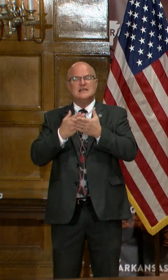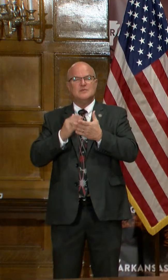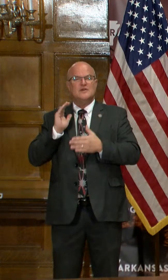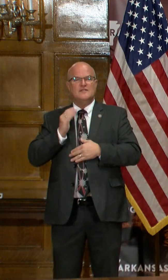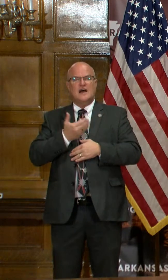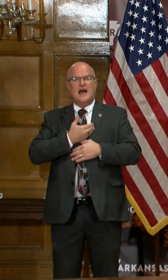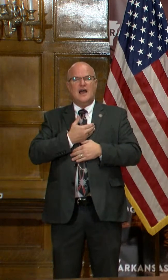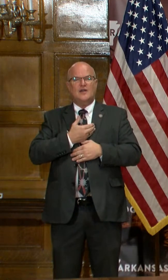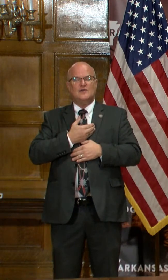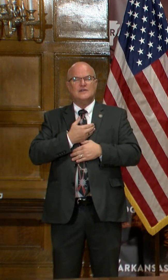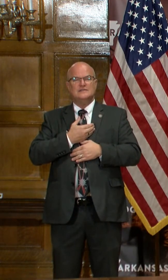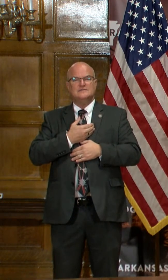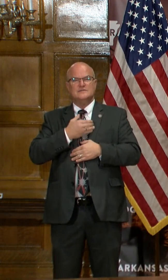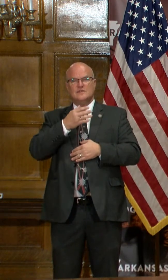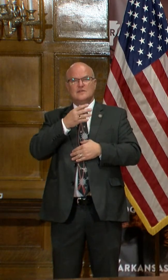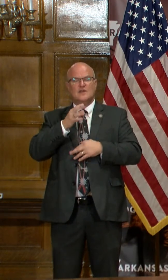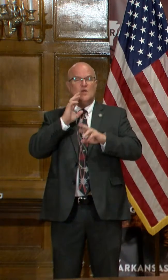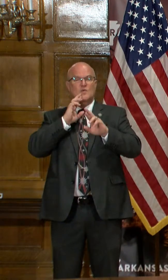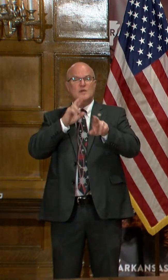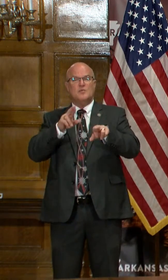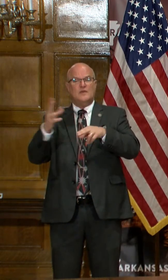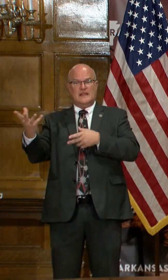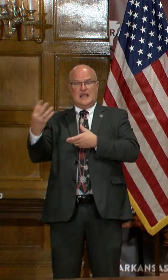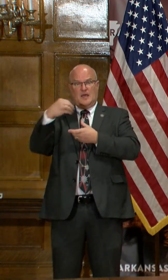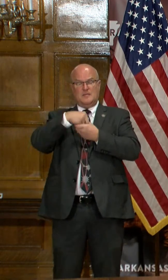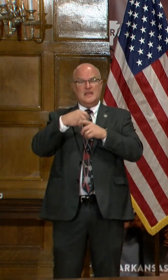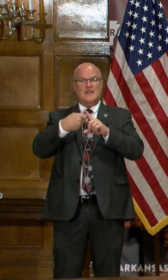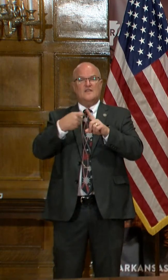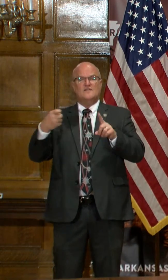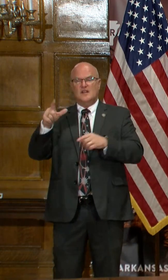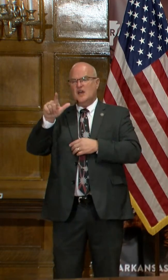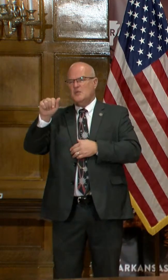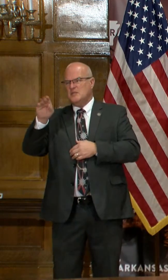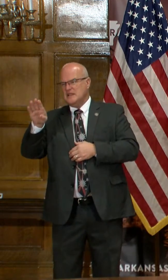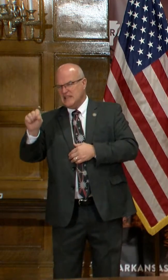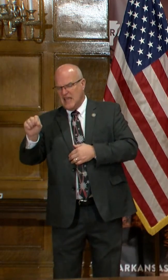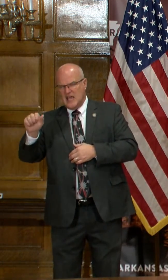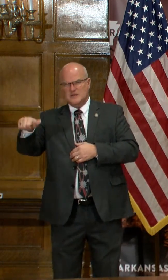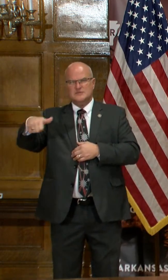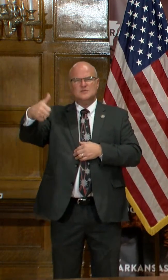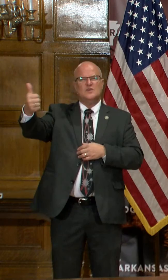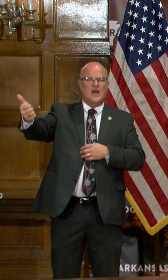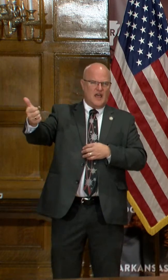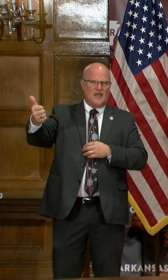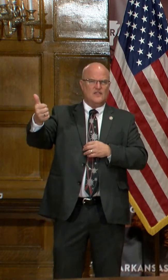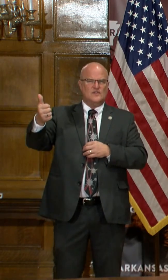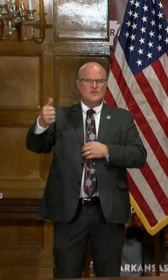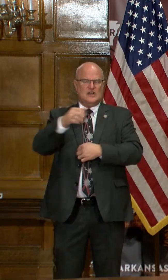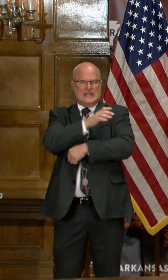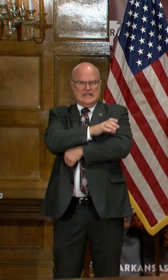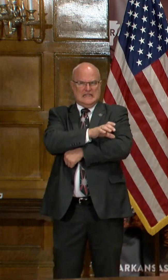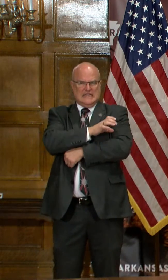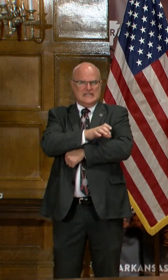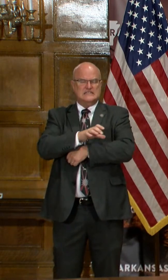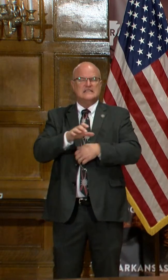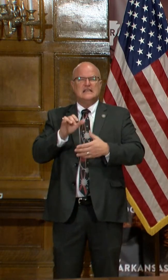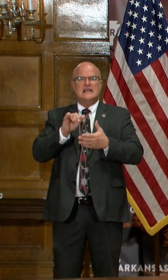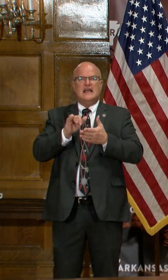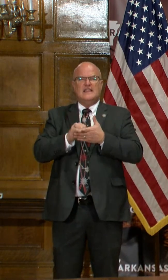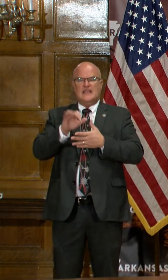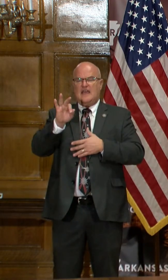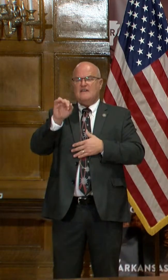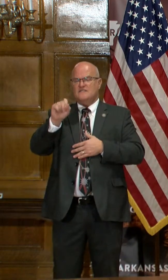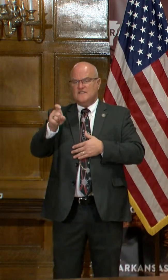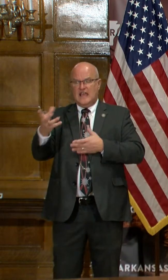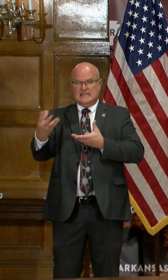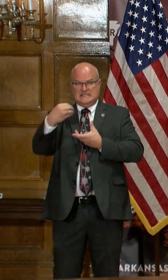our some of the reports that come in from labs or from other clinicians that fax